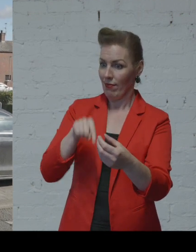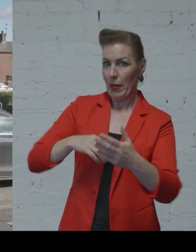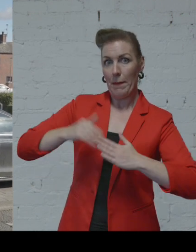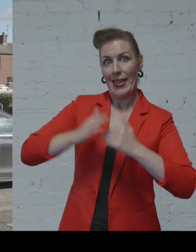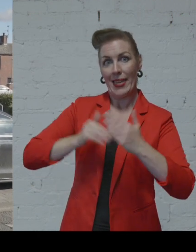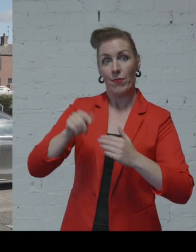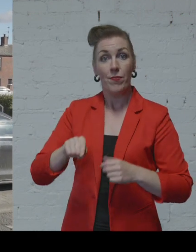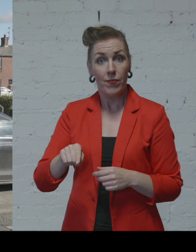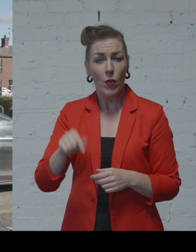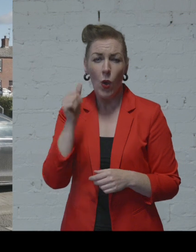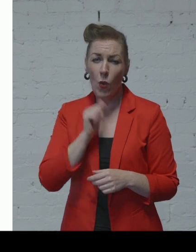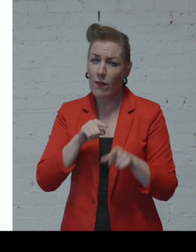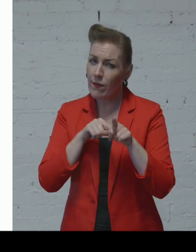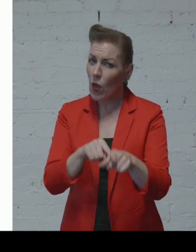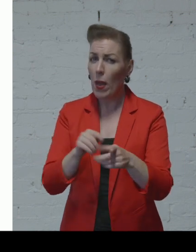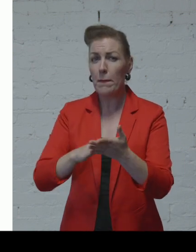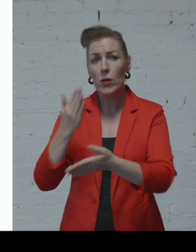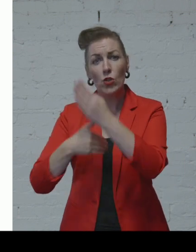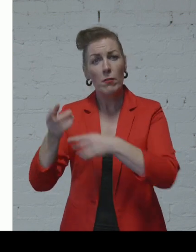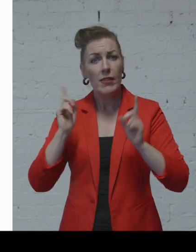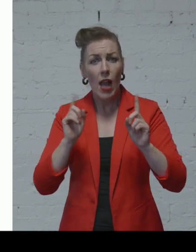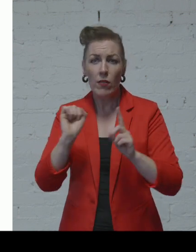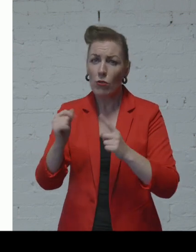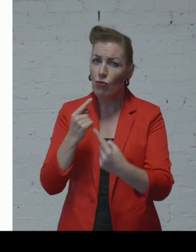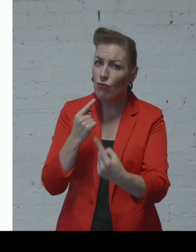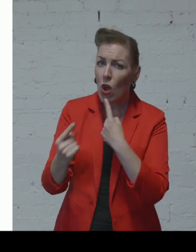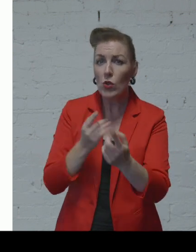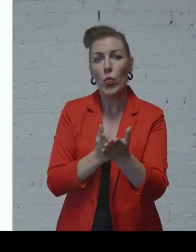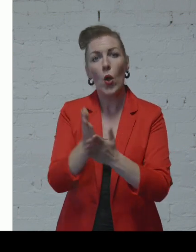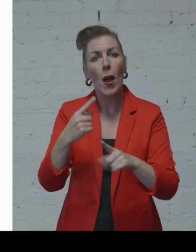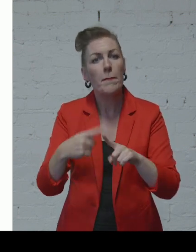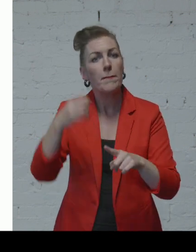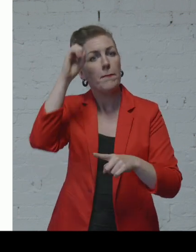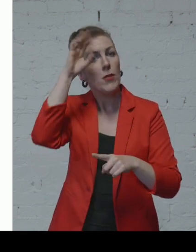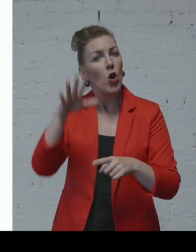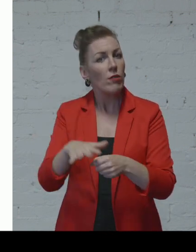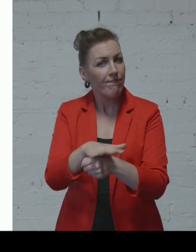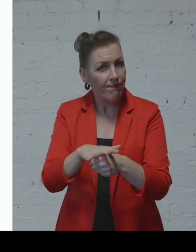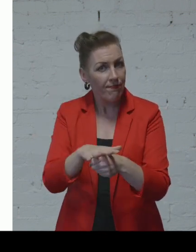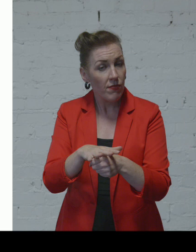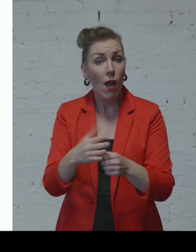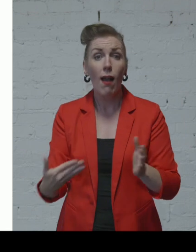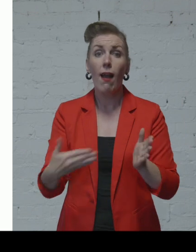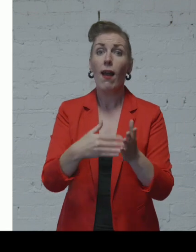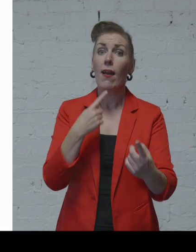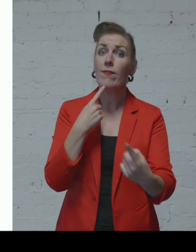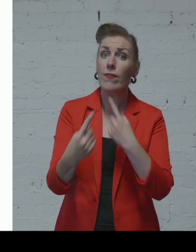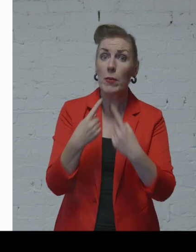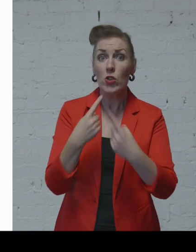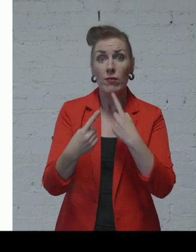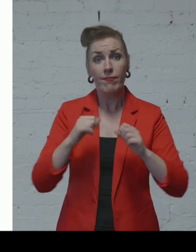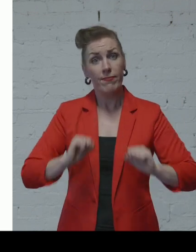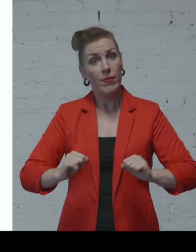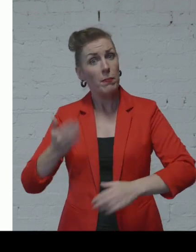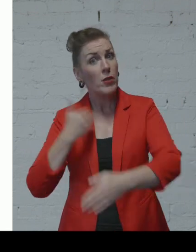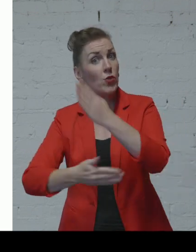museum building. Always follow museum team members' instructions in an emergency. Additional information on the Museum of